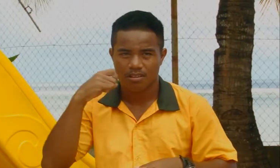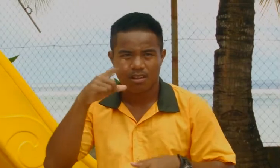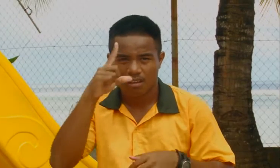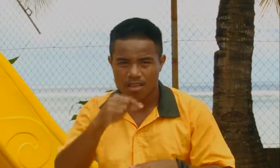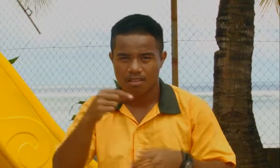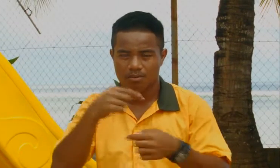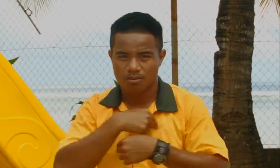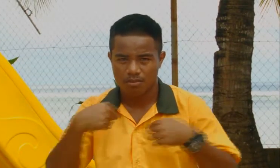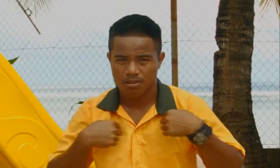What can we do?